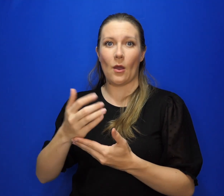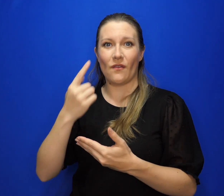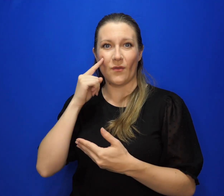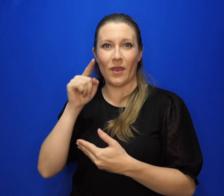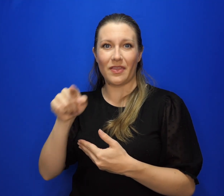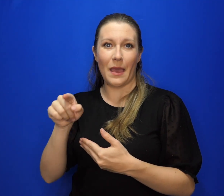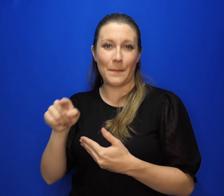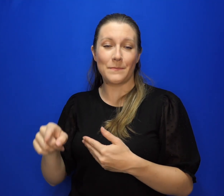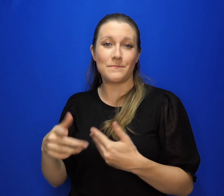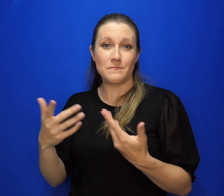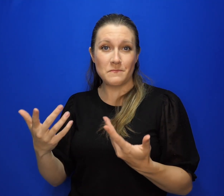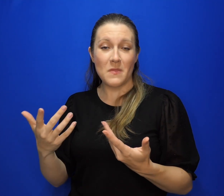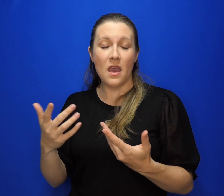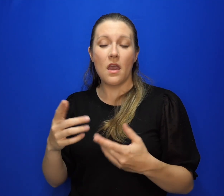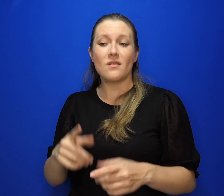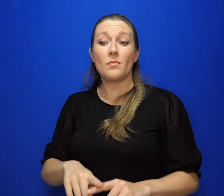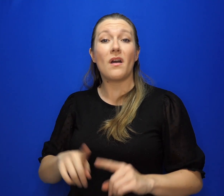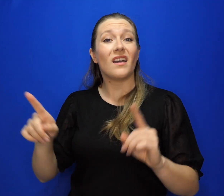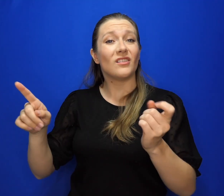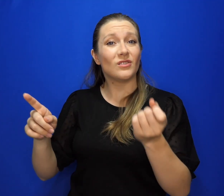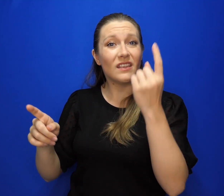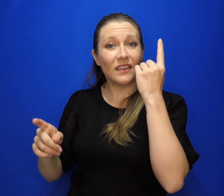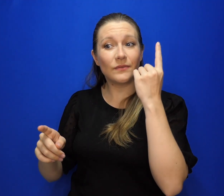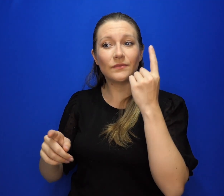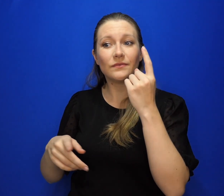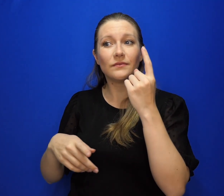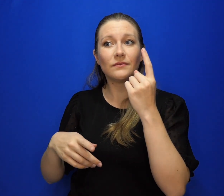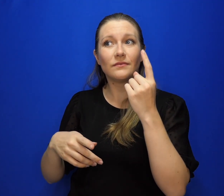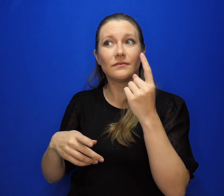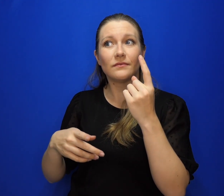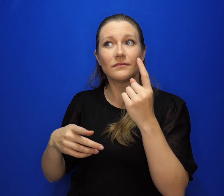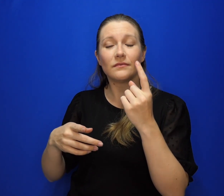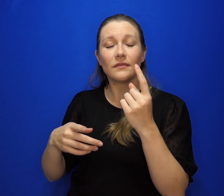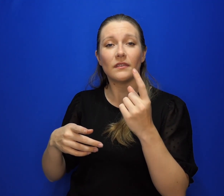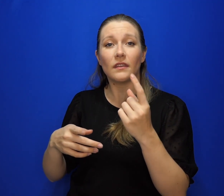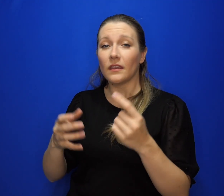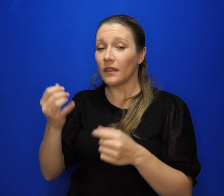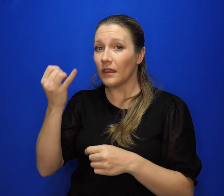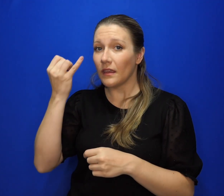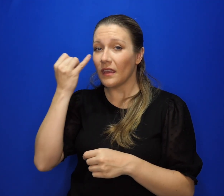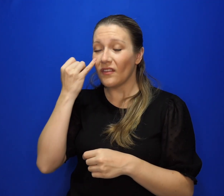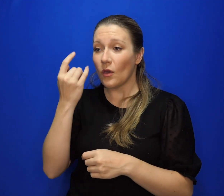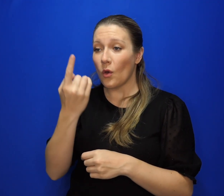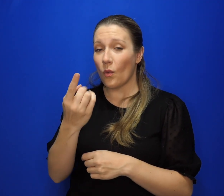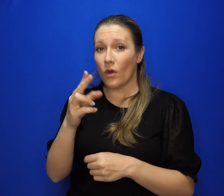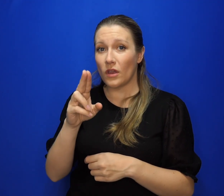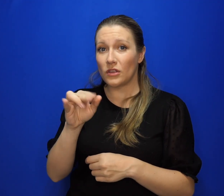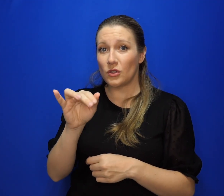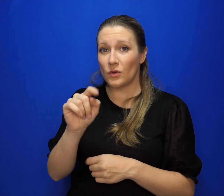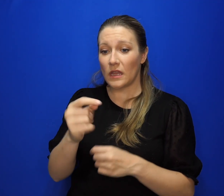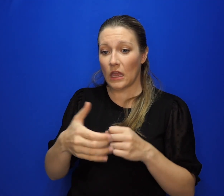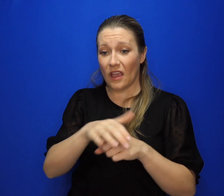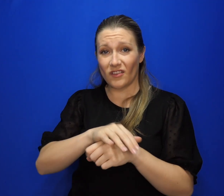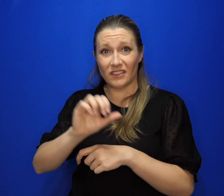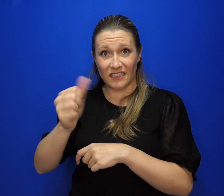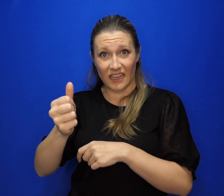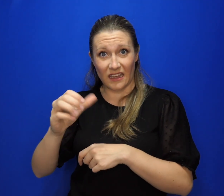a meal bolus. But just to keep your head about you, if 1 unit is 10 carbs for you and you put in